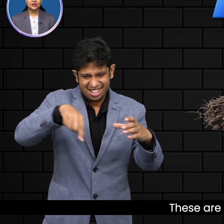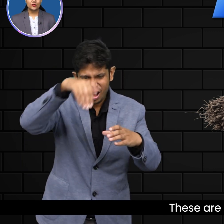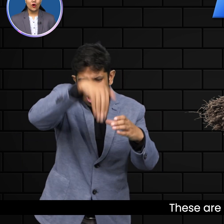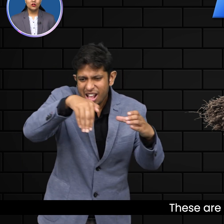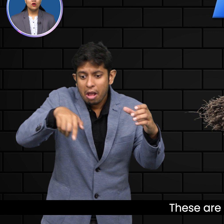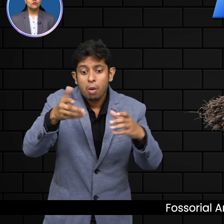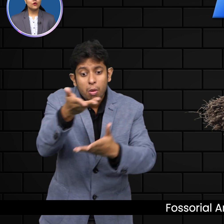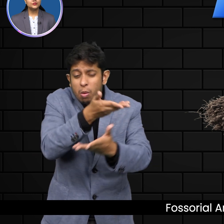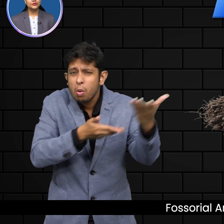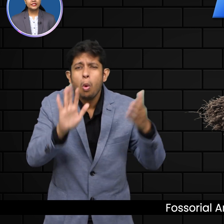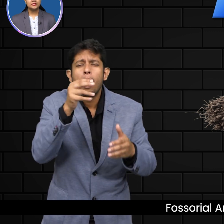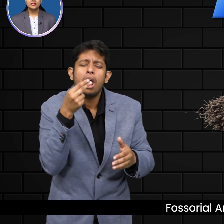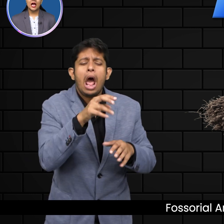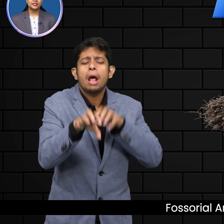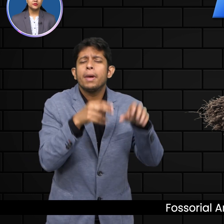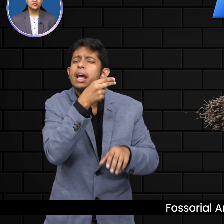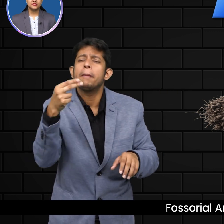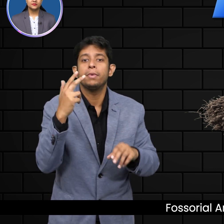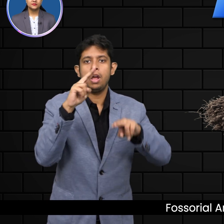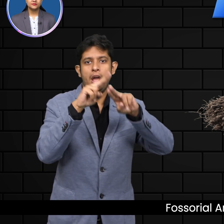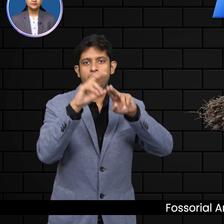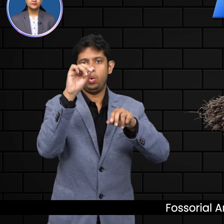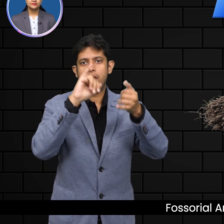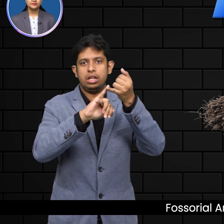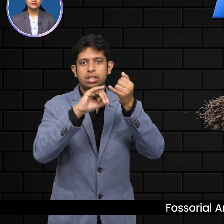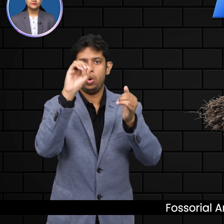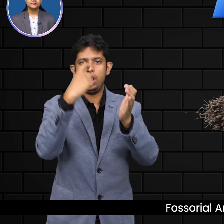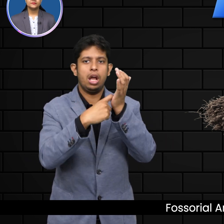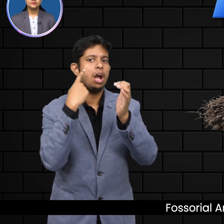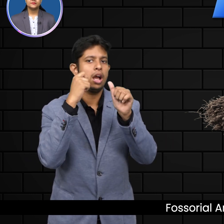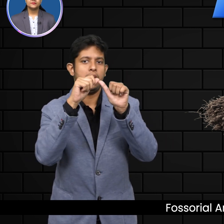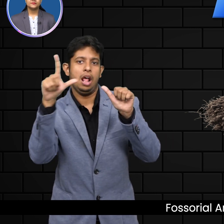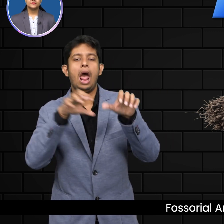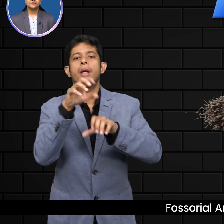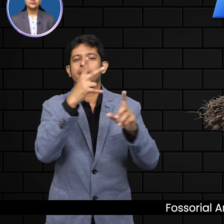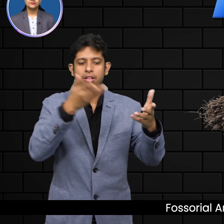These are called fossorial animals.